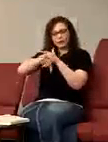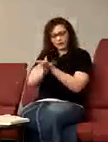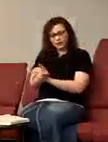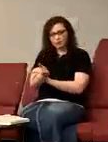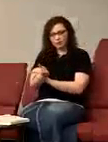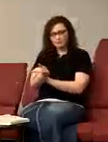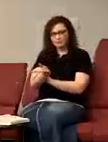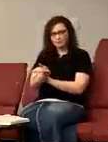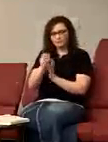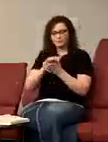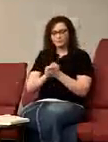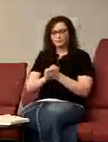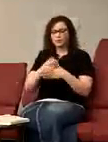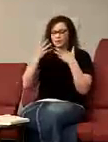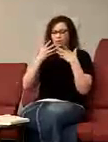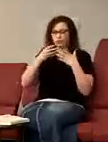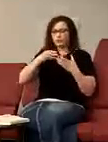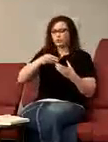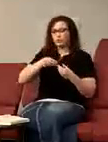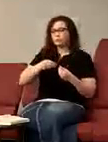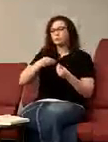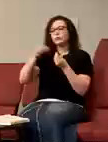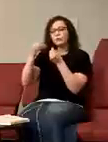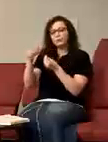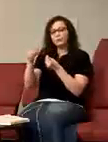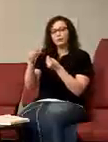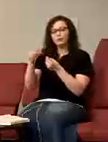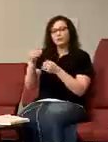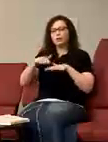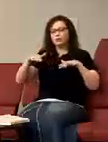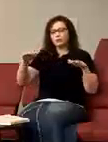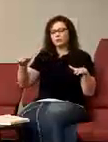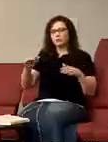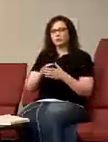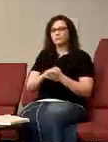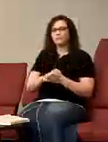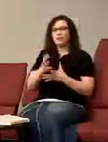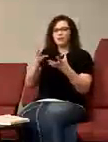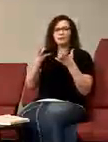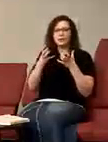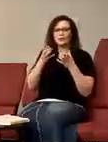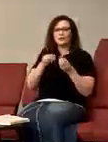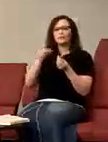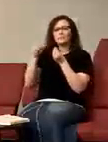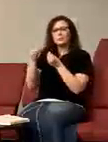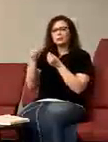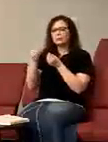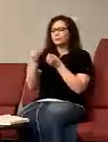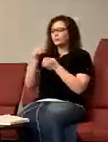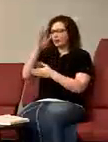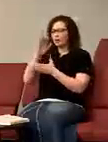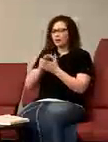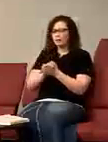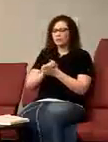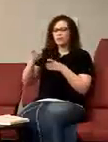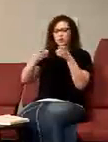thy conception. In sorrow shall thou bring forth children, and thy desire shall be to thy husband, and he shall rule over thee. So